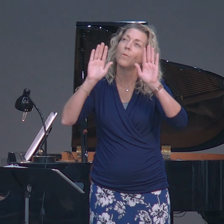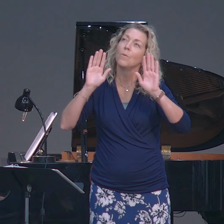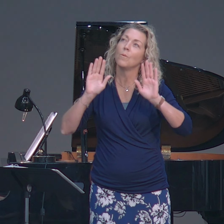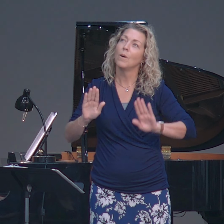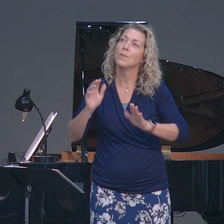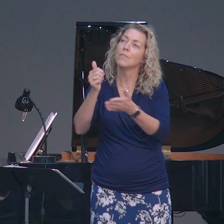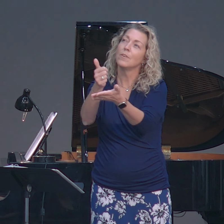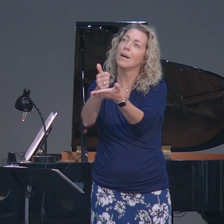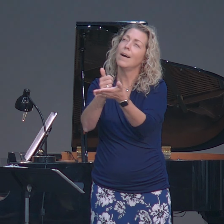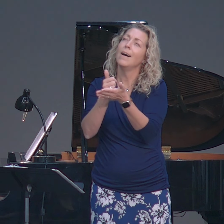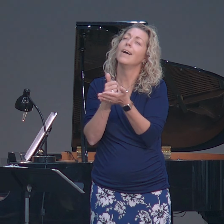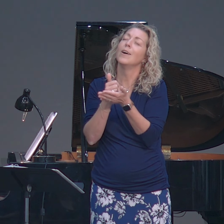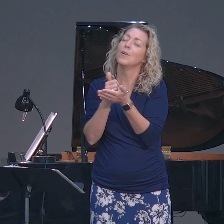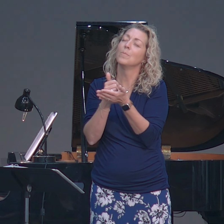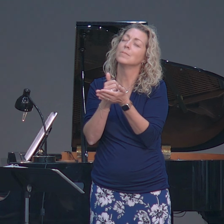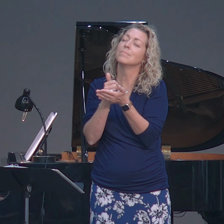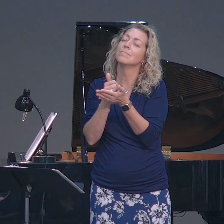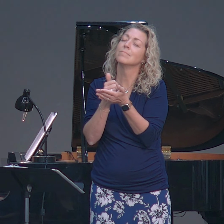hope, what